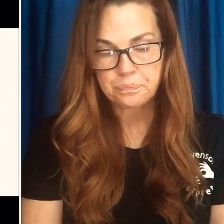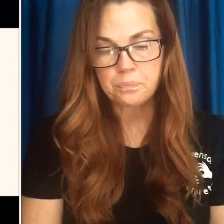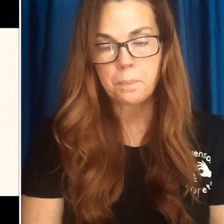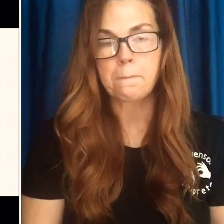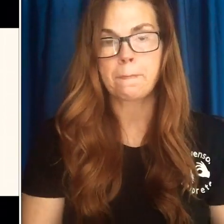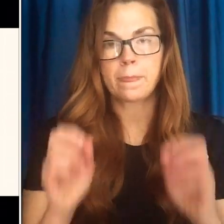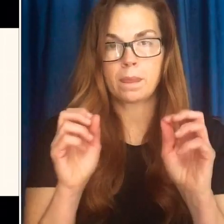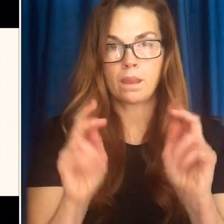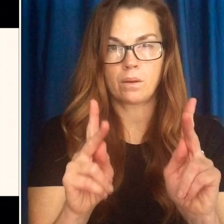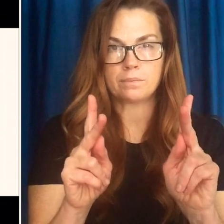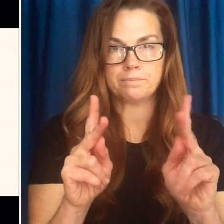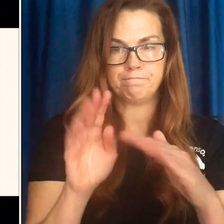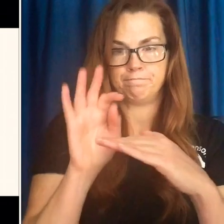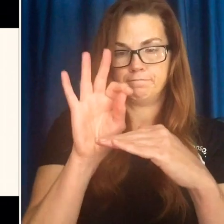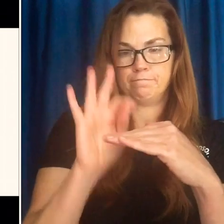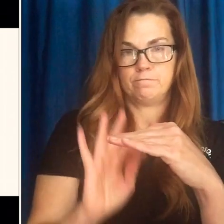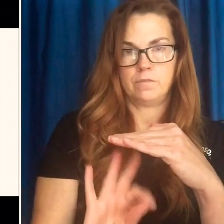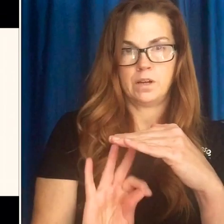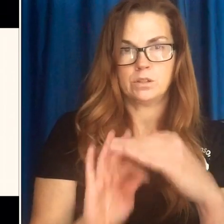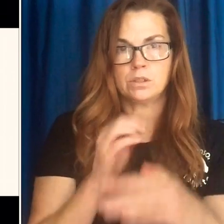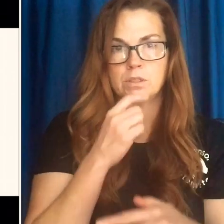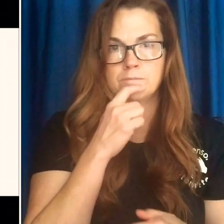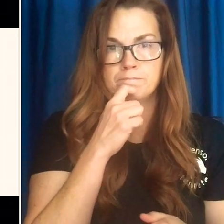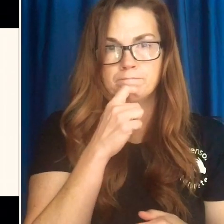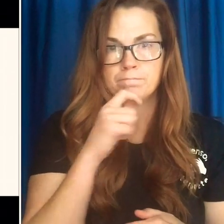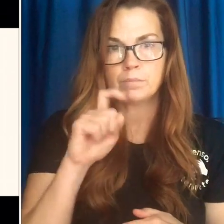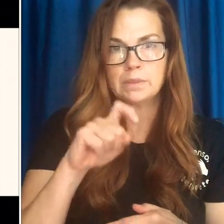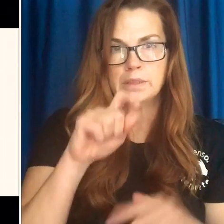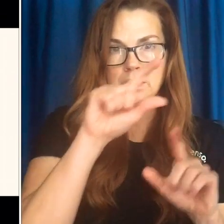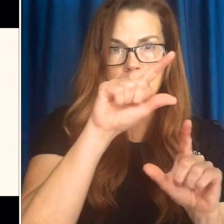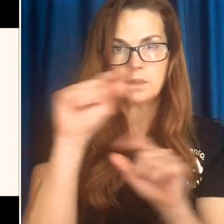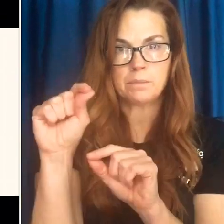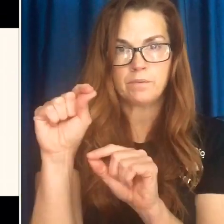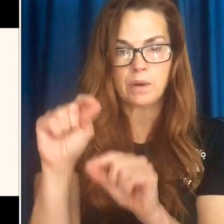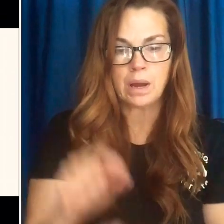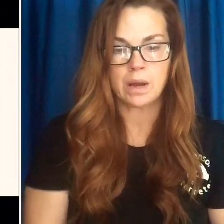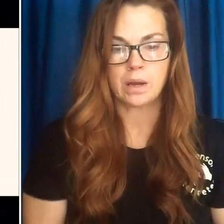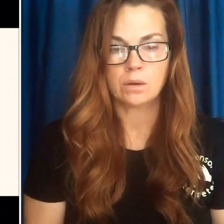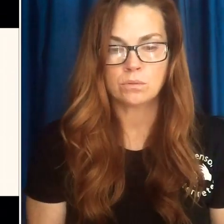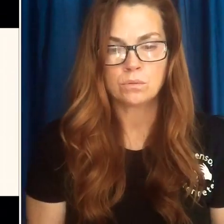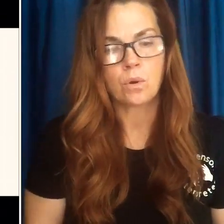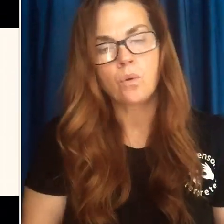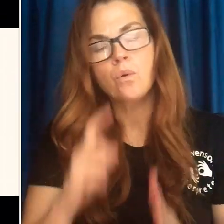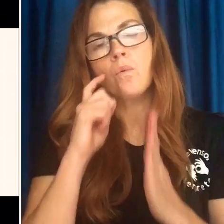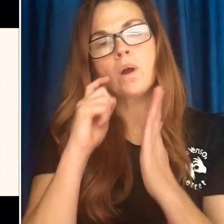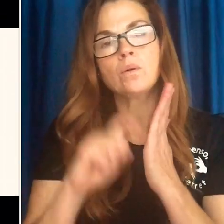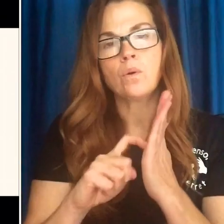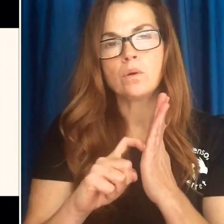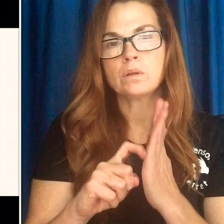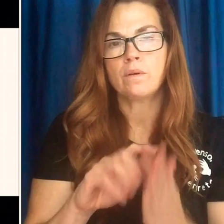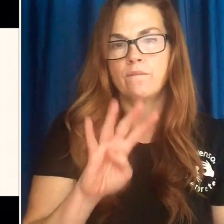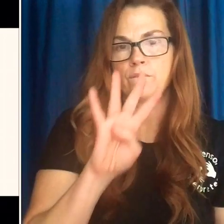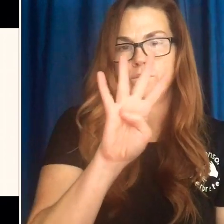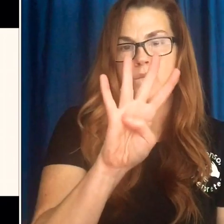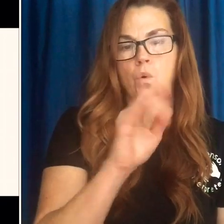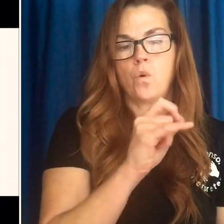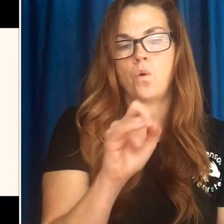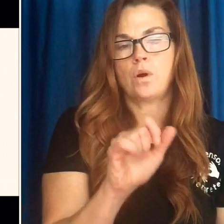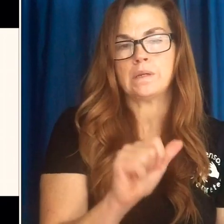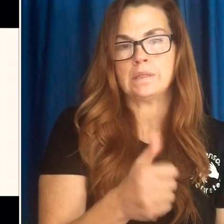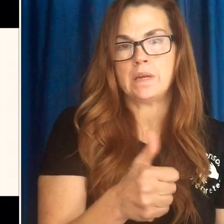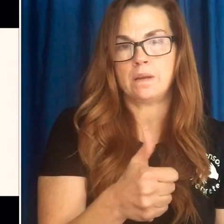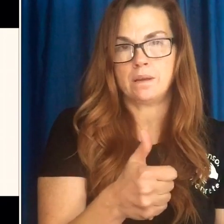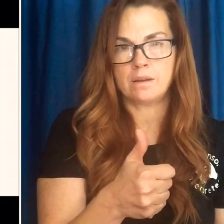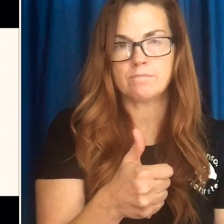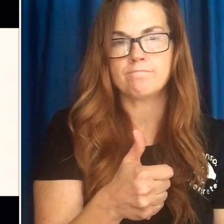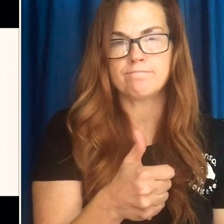fractions, I see that 4 and 10 share the greatest common factor